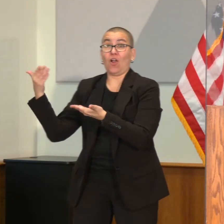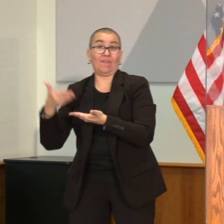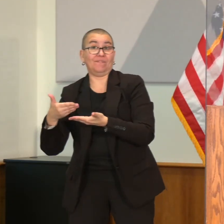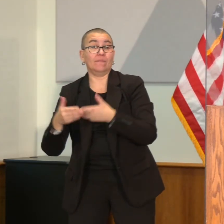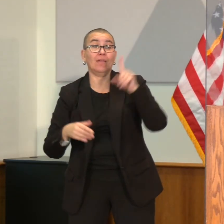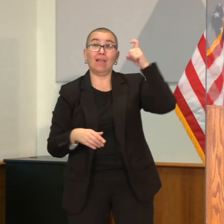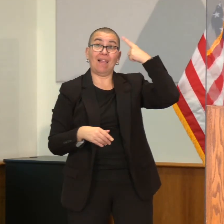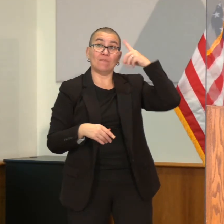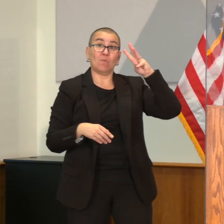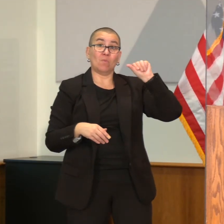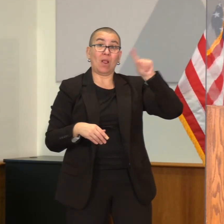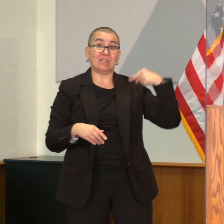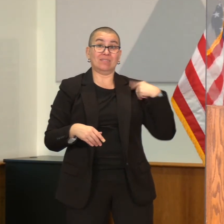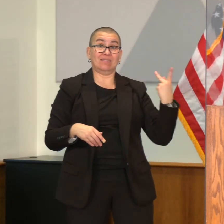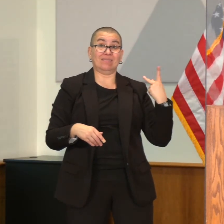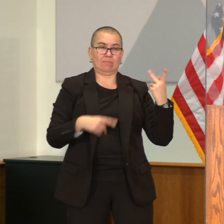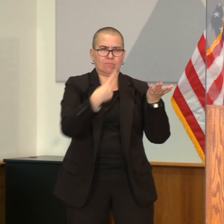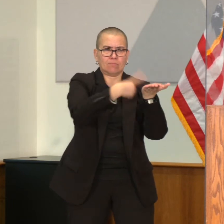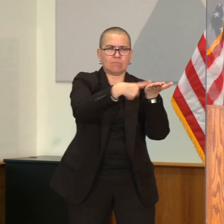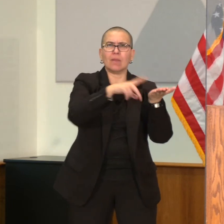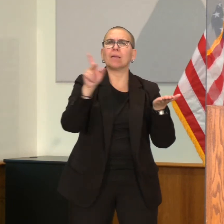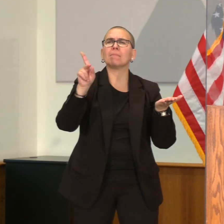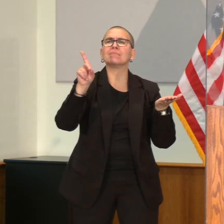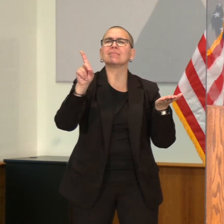the DFL perspective.